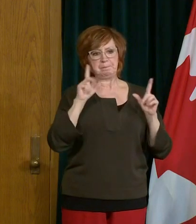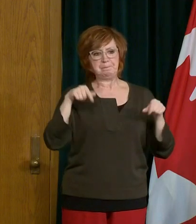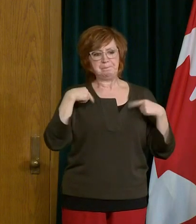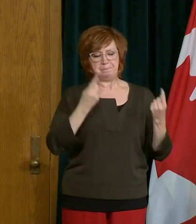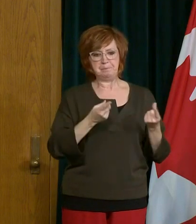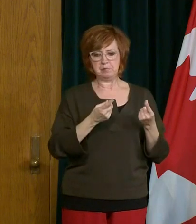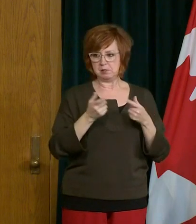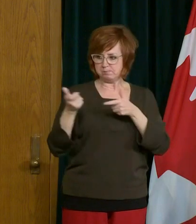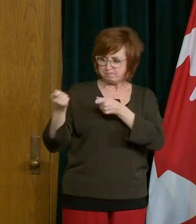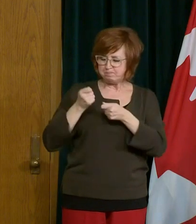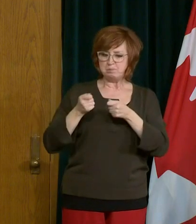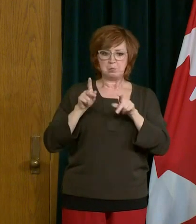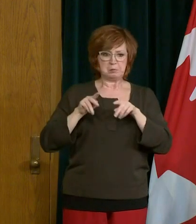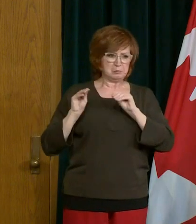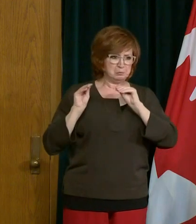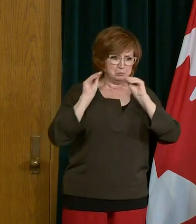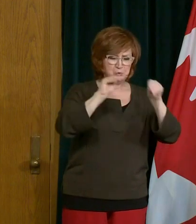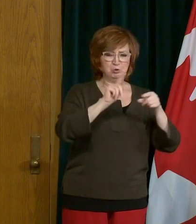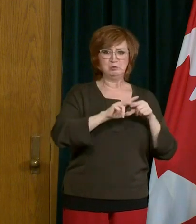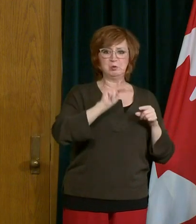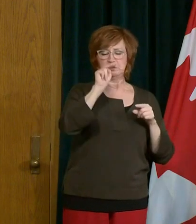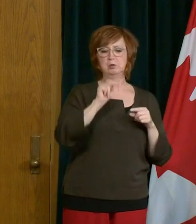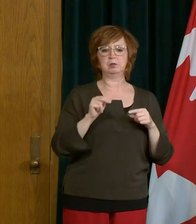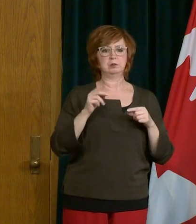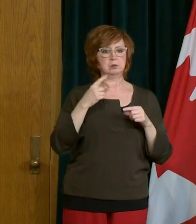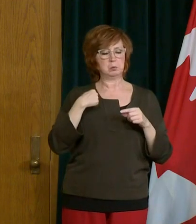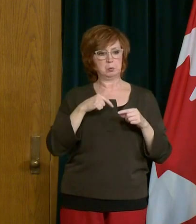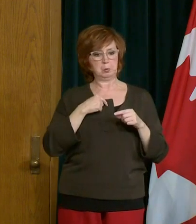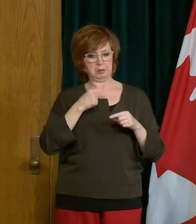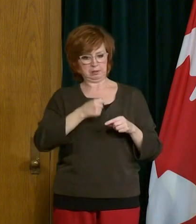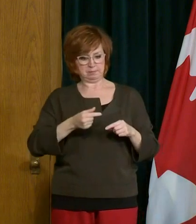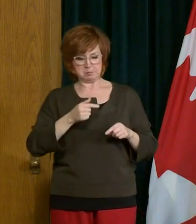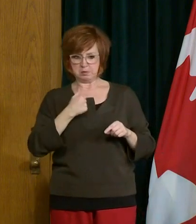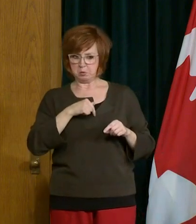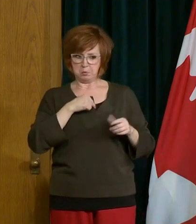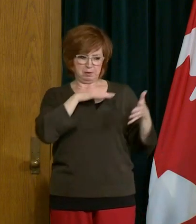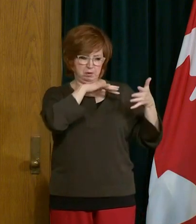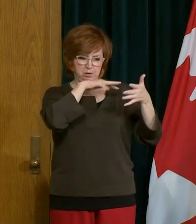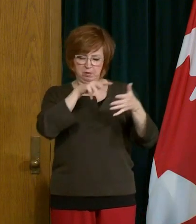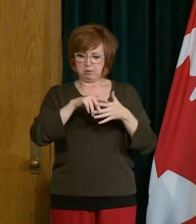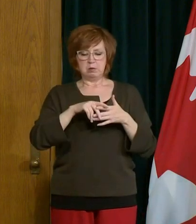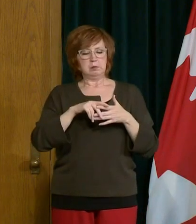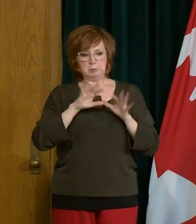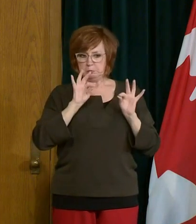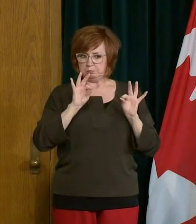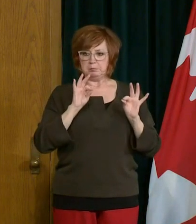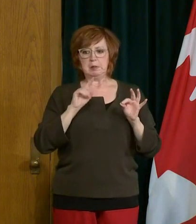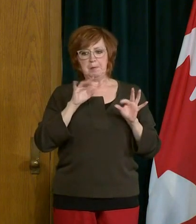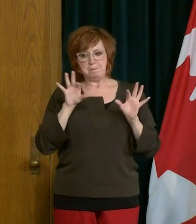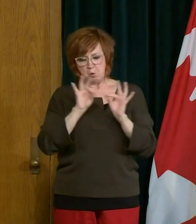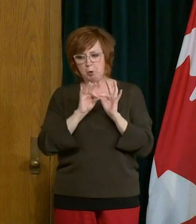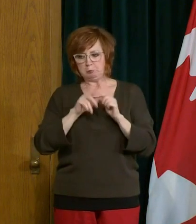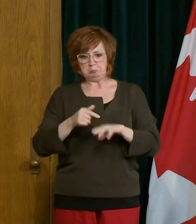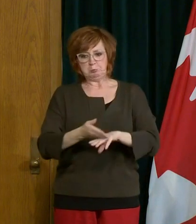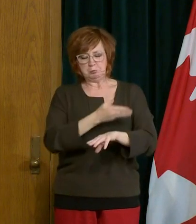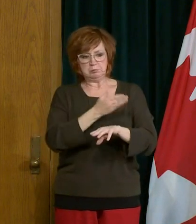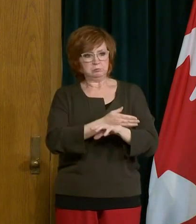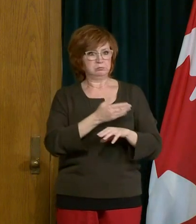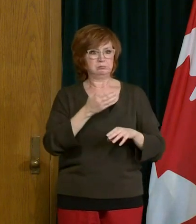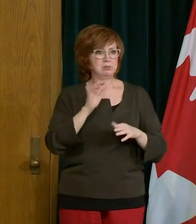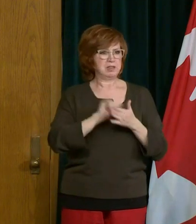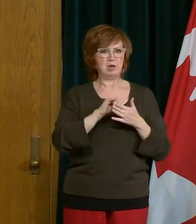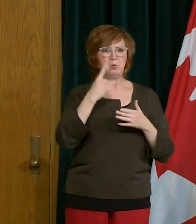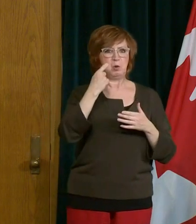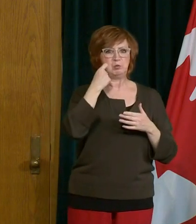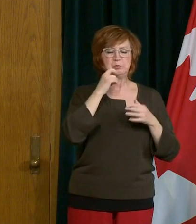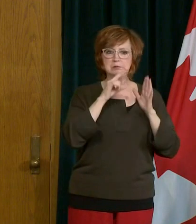issue. But it's one that this government has taken very seriously, and I just provided one example of where we have taken a very active